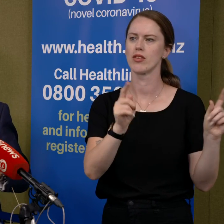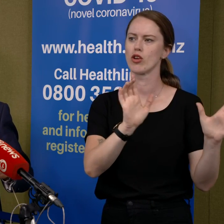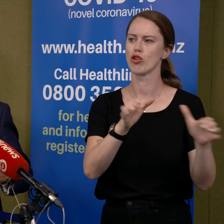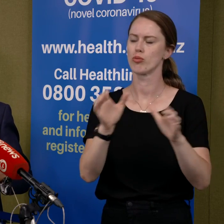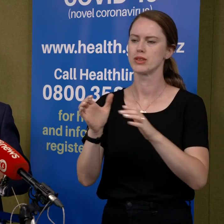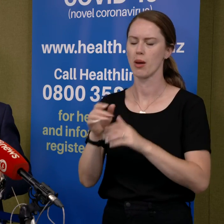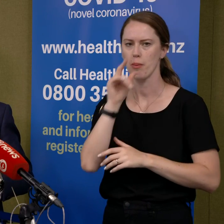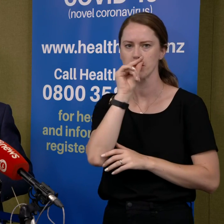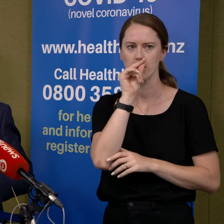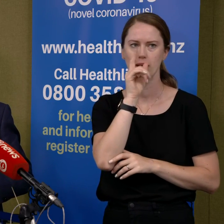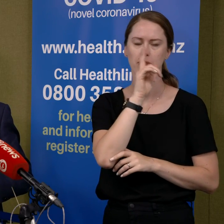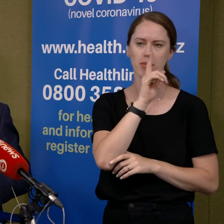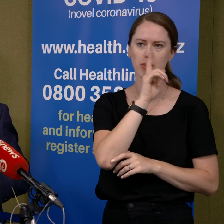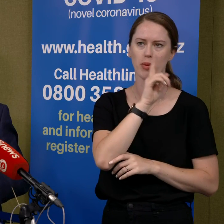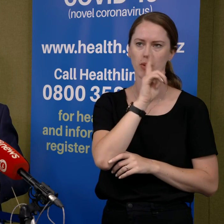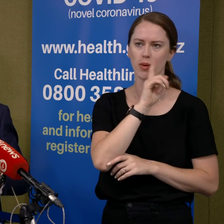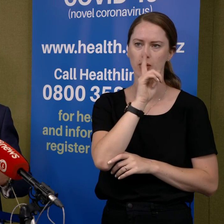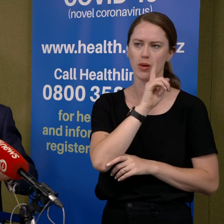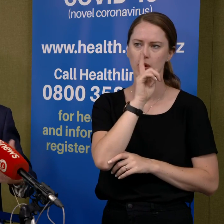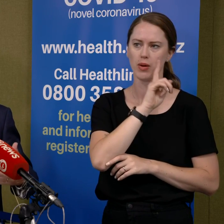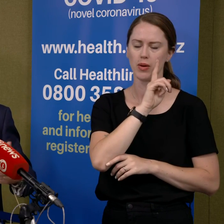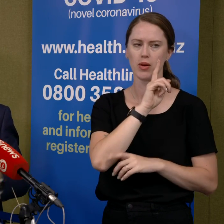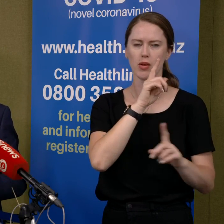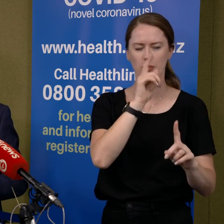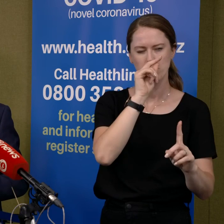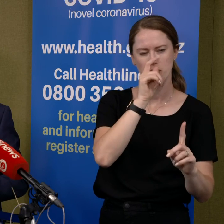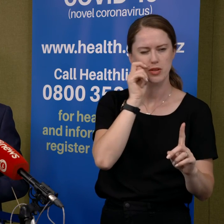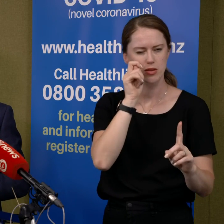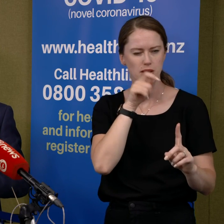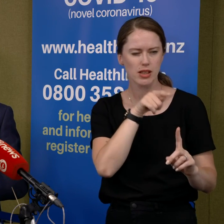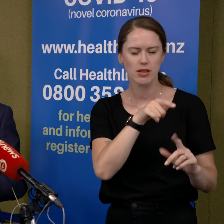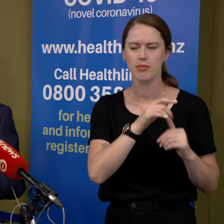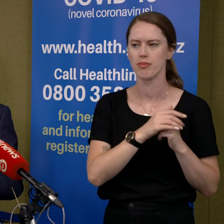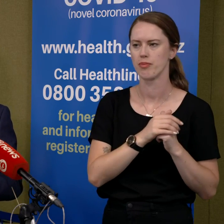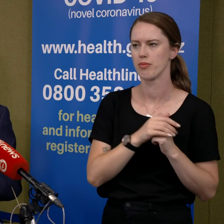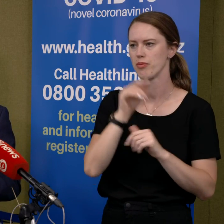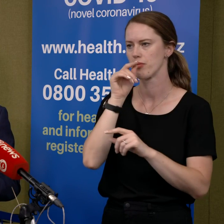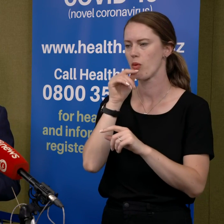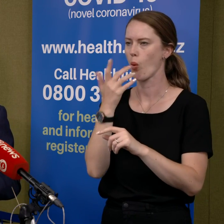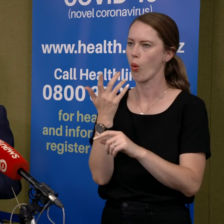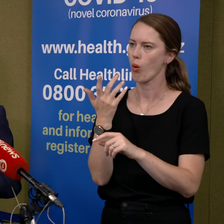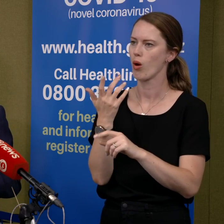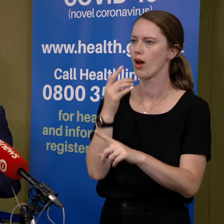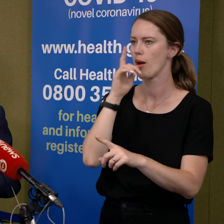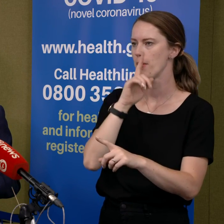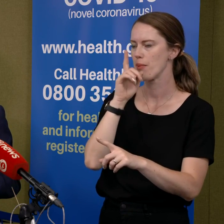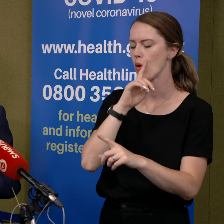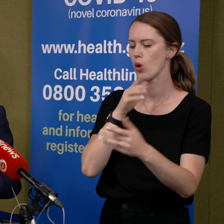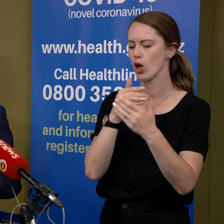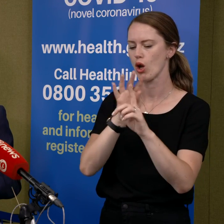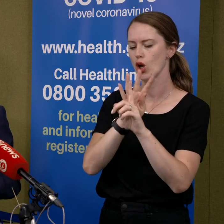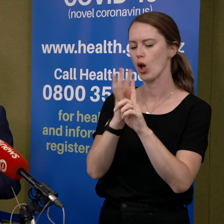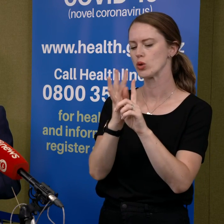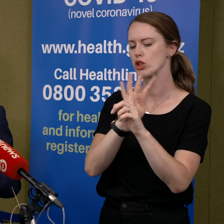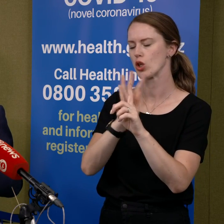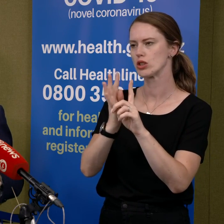of people, so it might be people who are possible or suspected cases. It might be people who are close